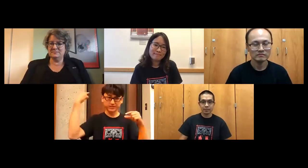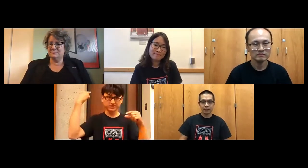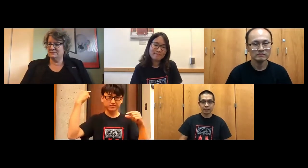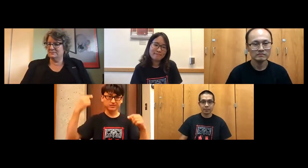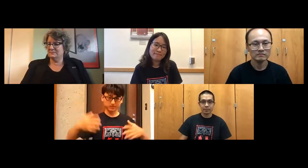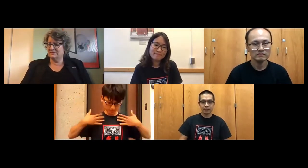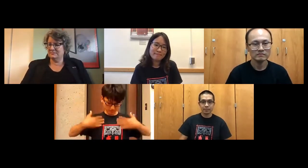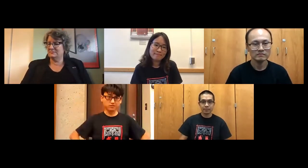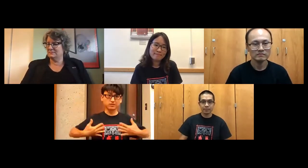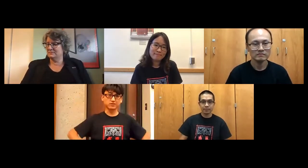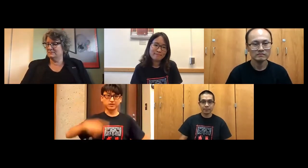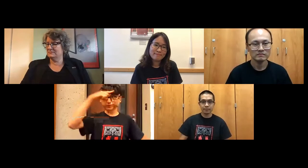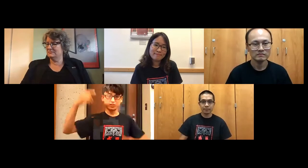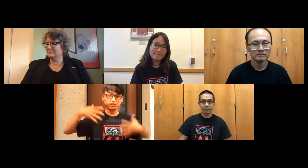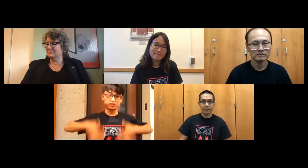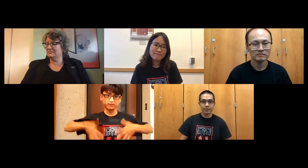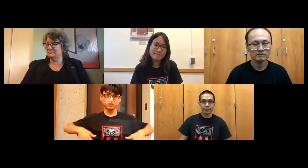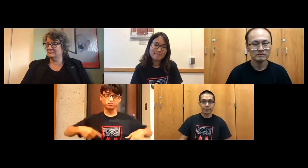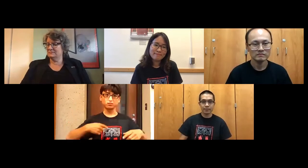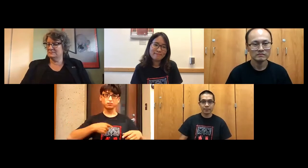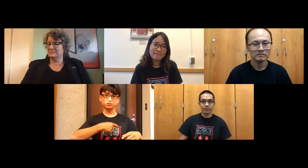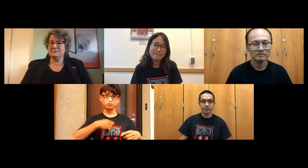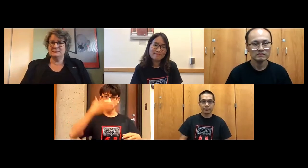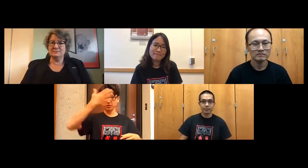square glasses, black shirt,